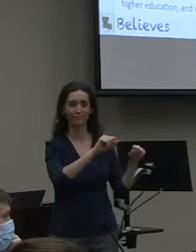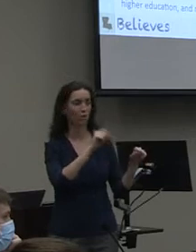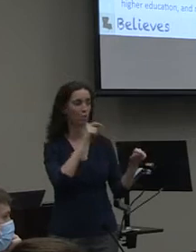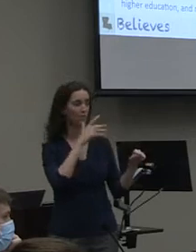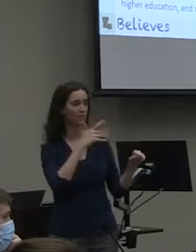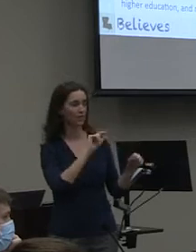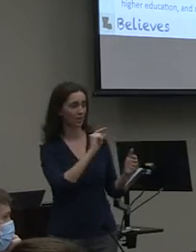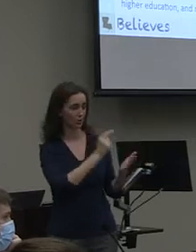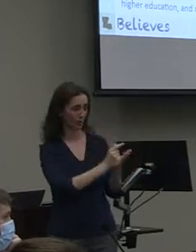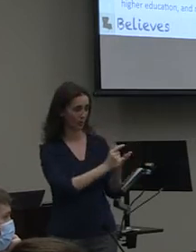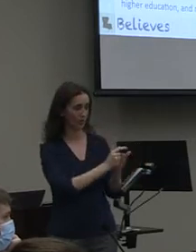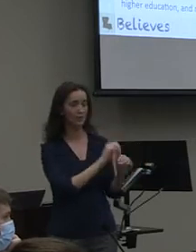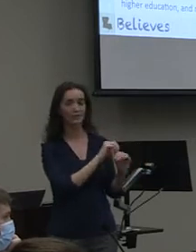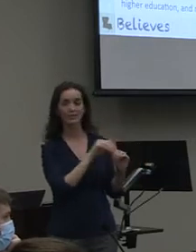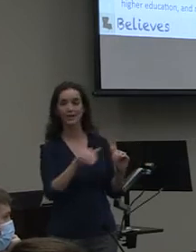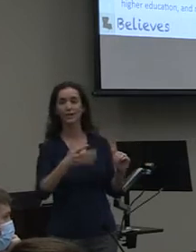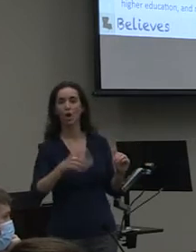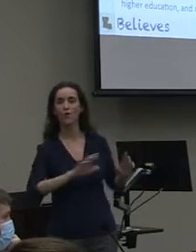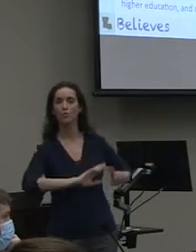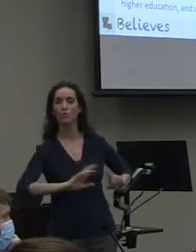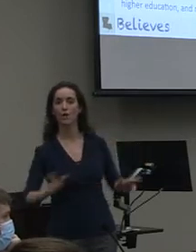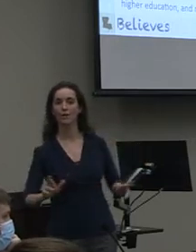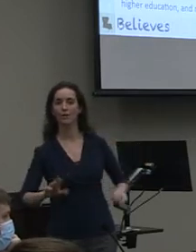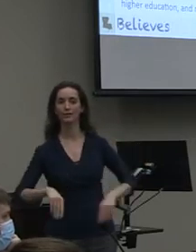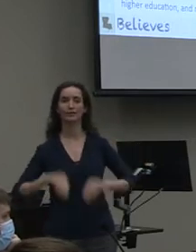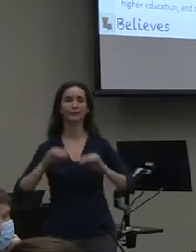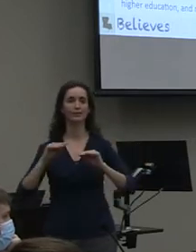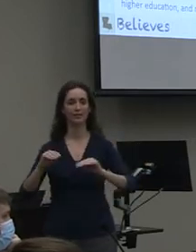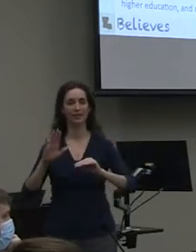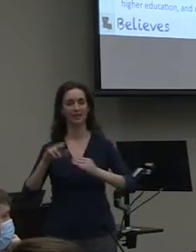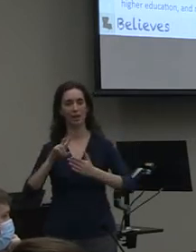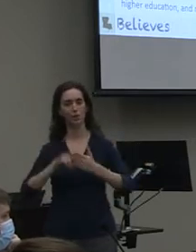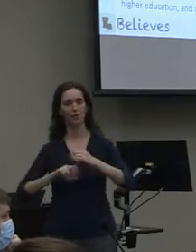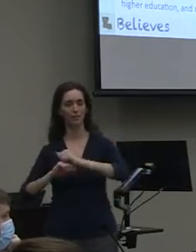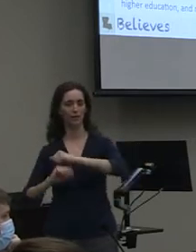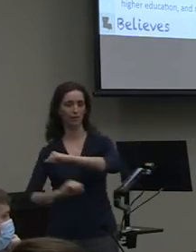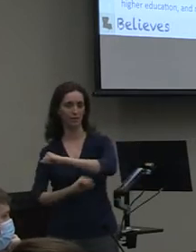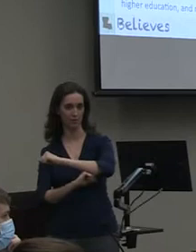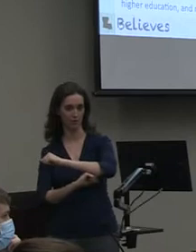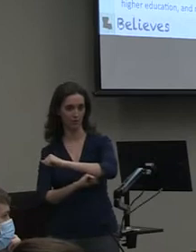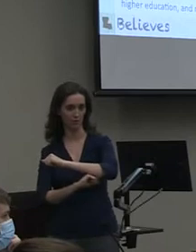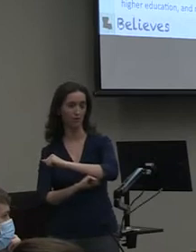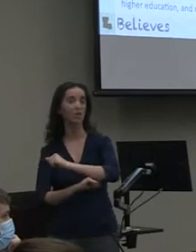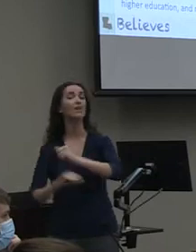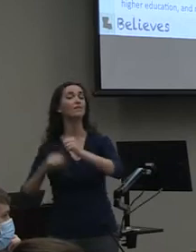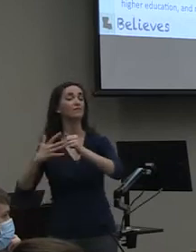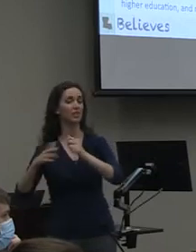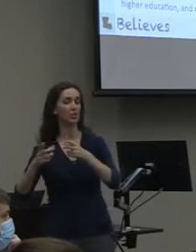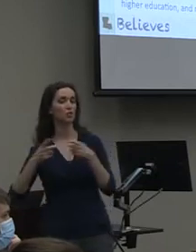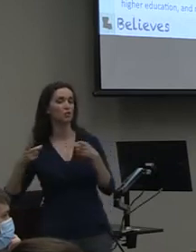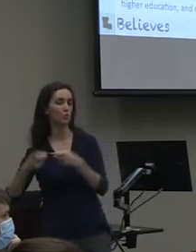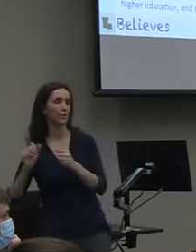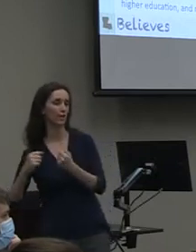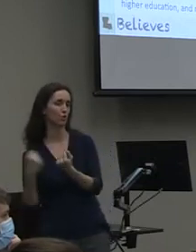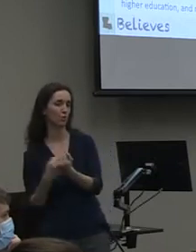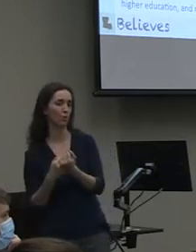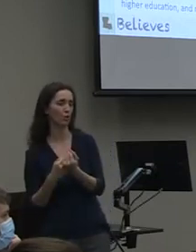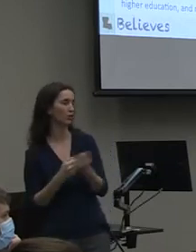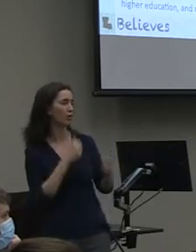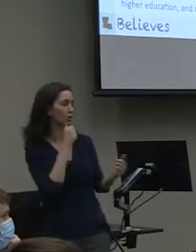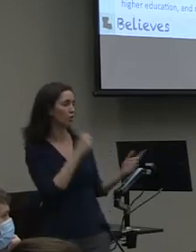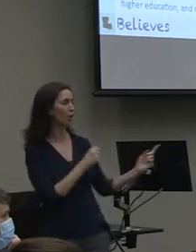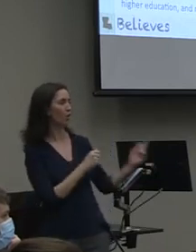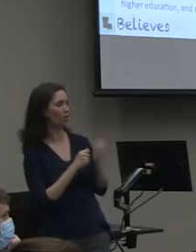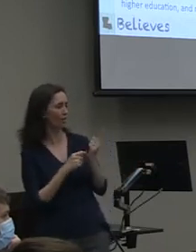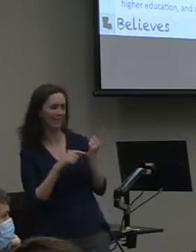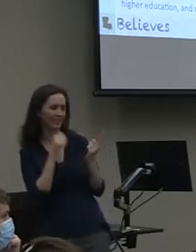graduates prepared for the teaching of that foundational reading, and then the district can support that rather than